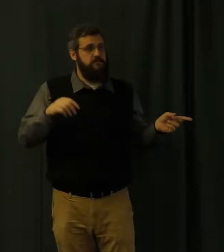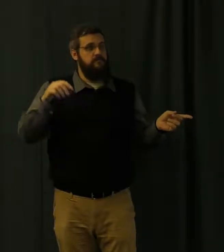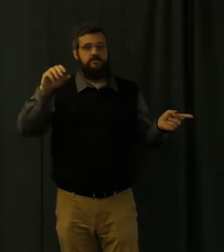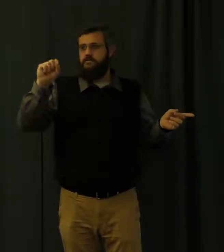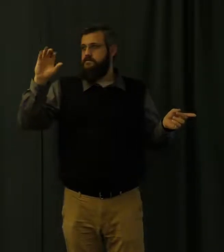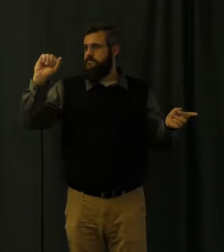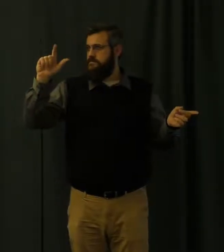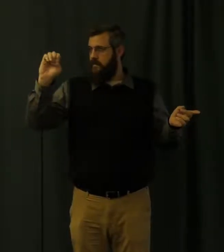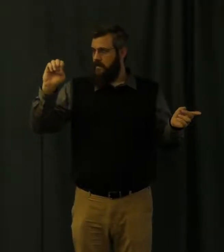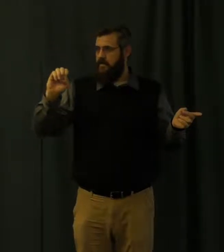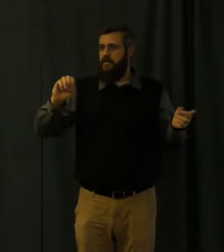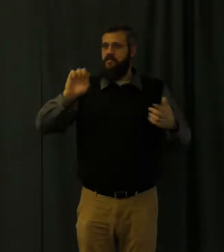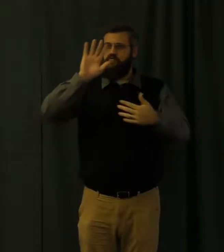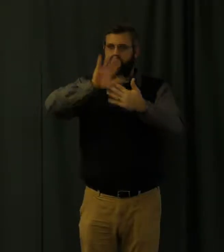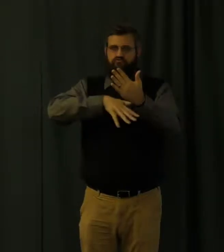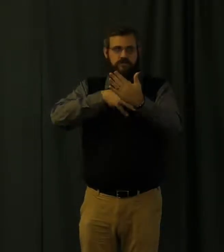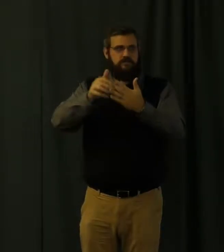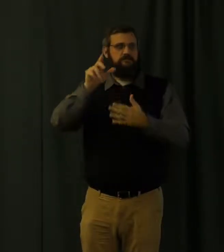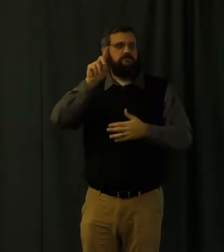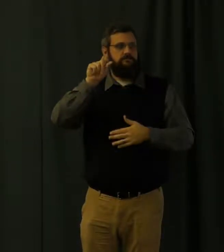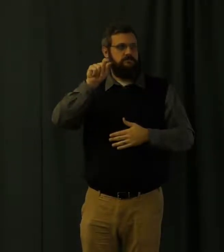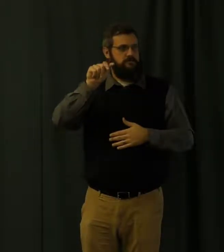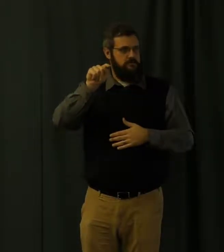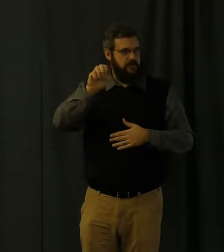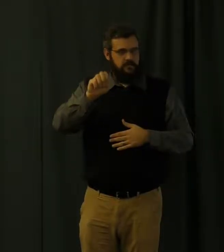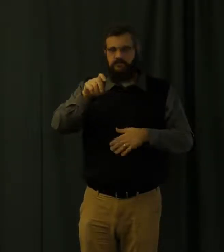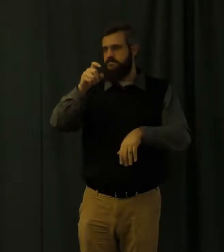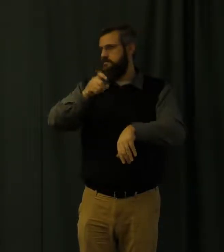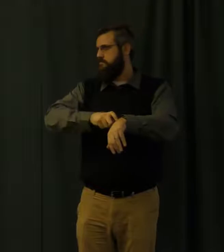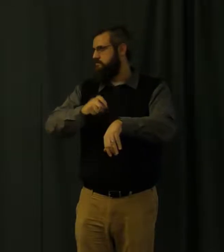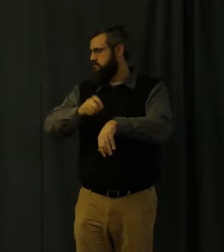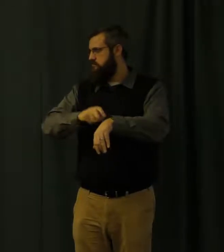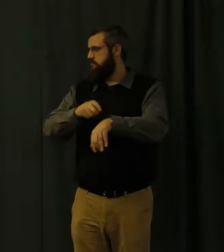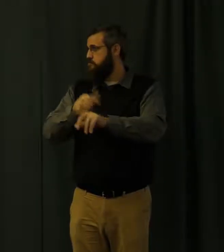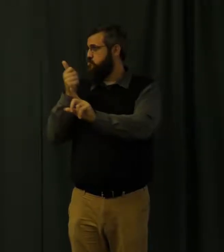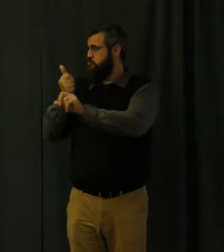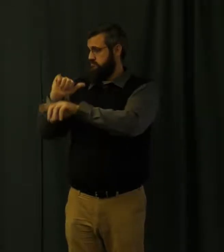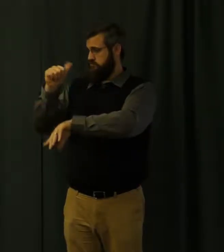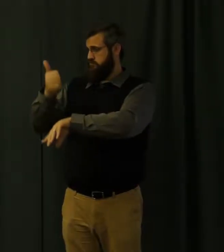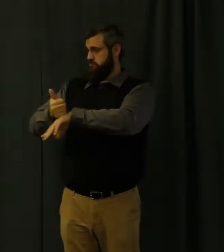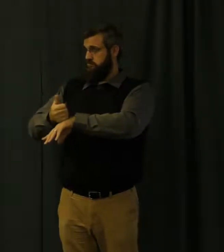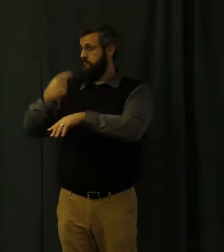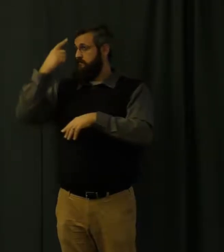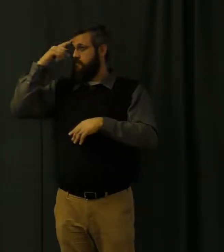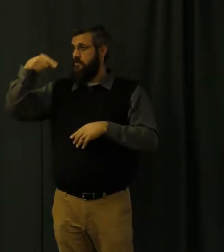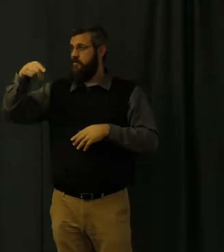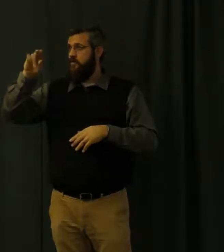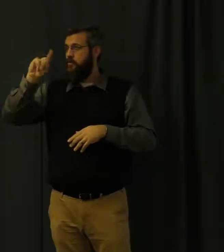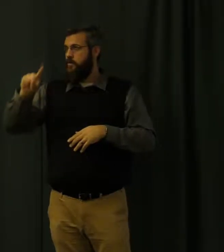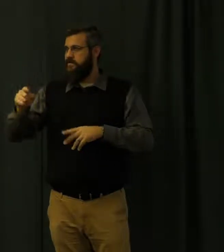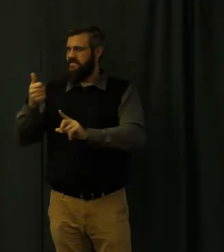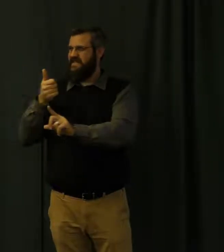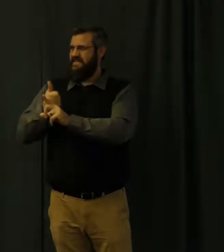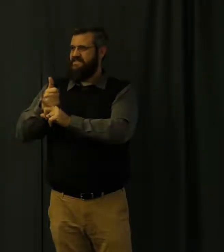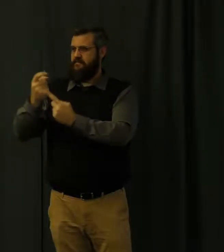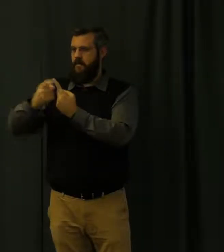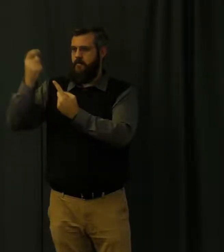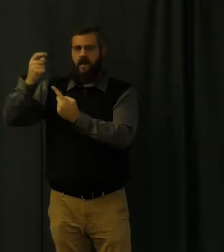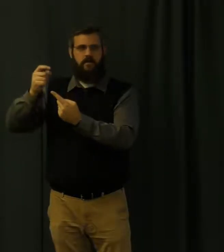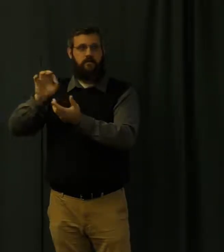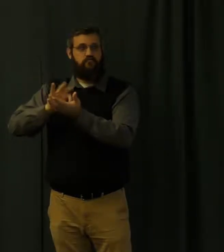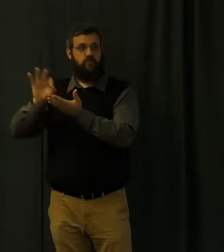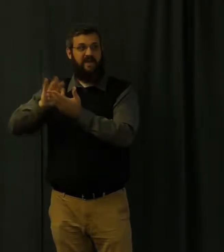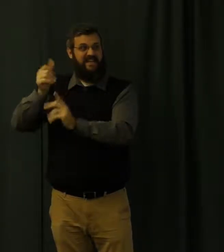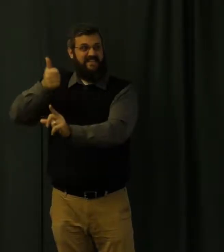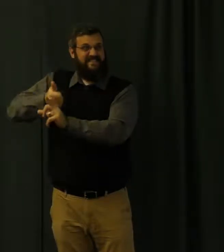Scale, grids, date, time. Okay. You can set forms up as quizzes so that they're automatically graded, so you don't have to do any work, which is